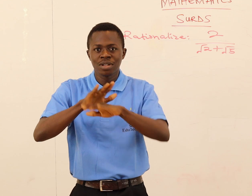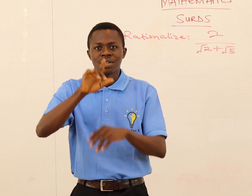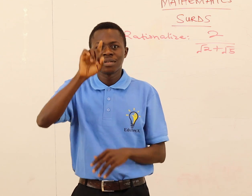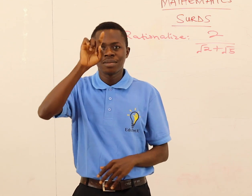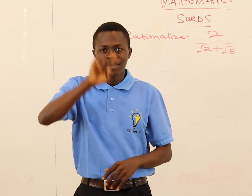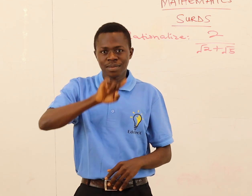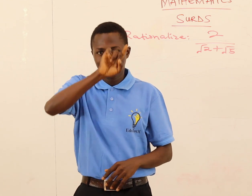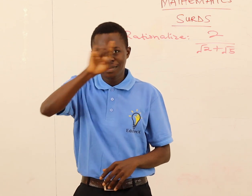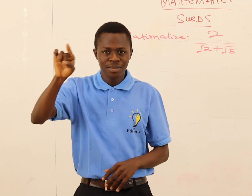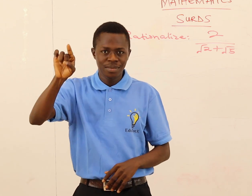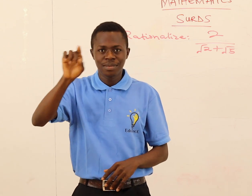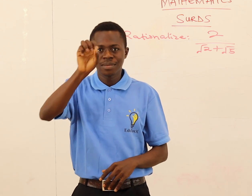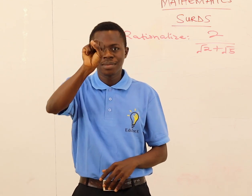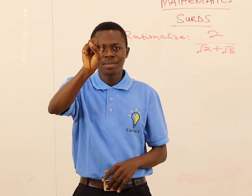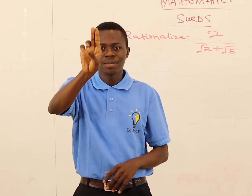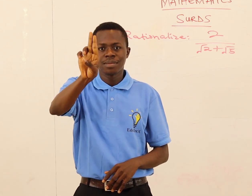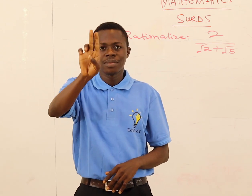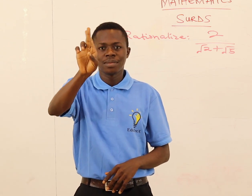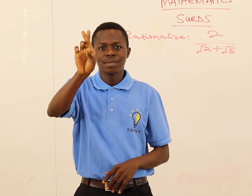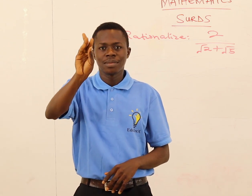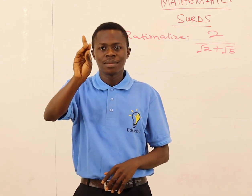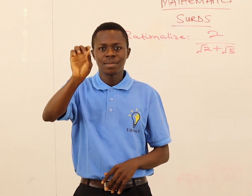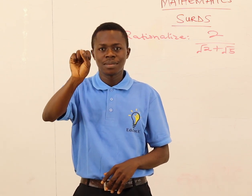Still, we are on Surds.